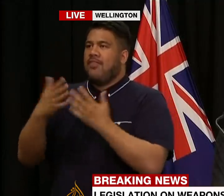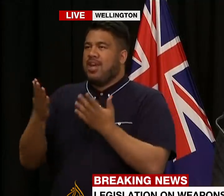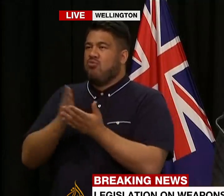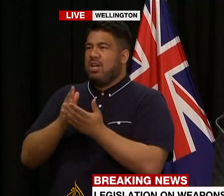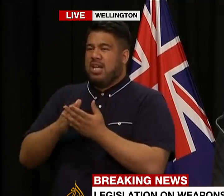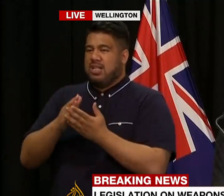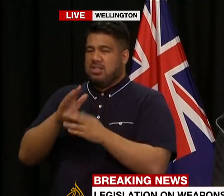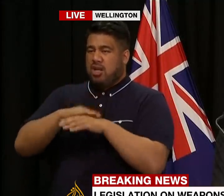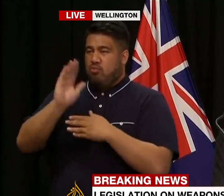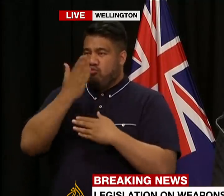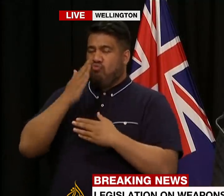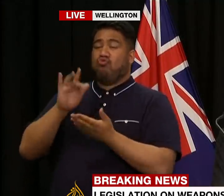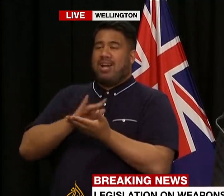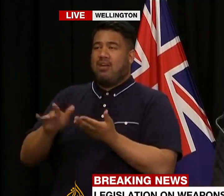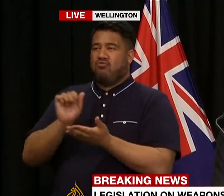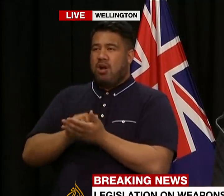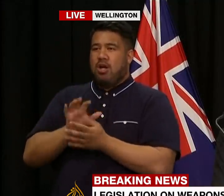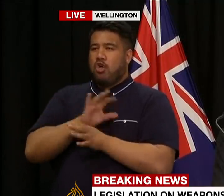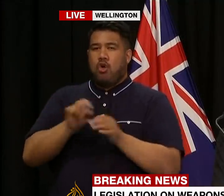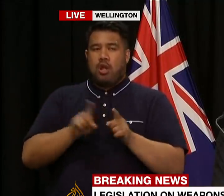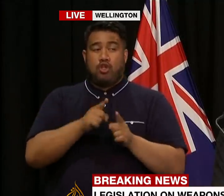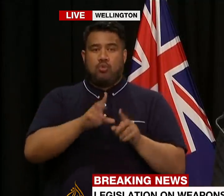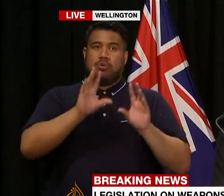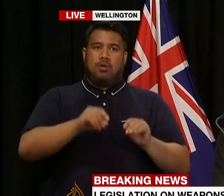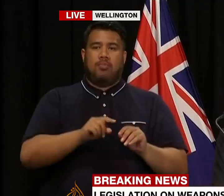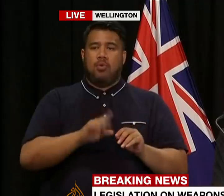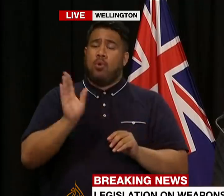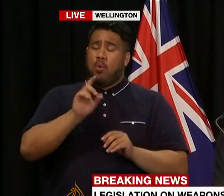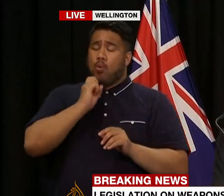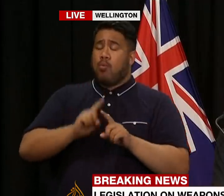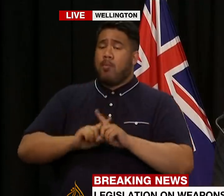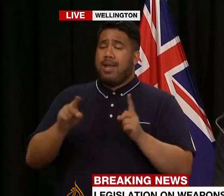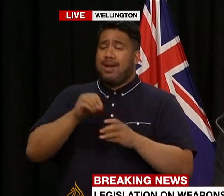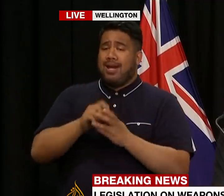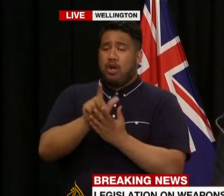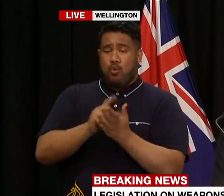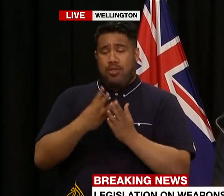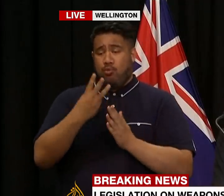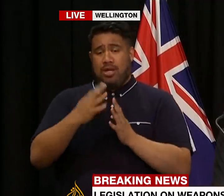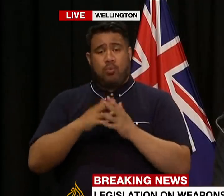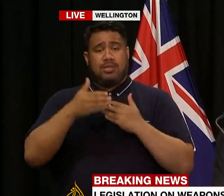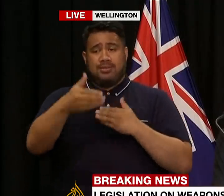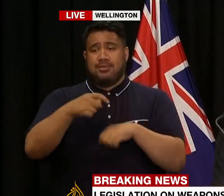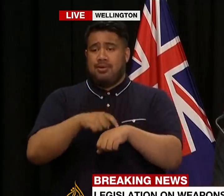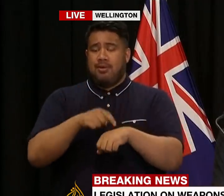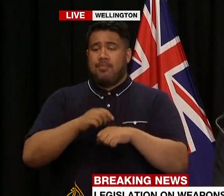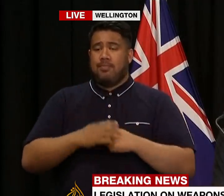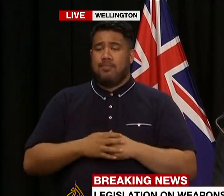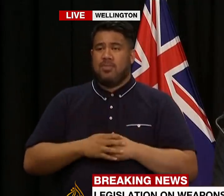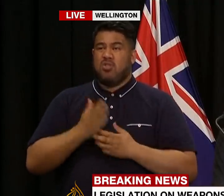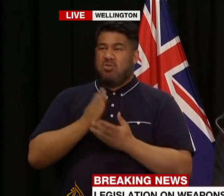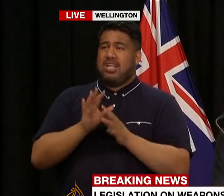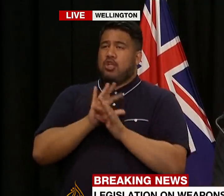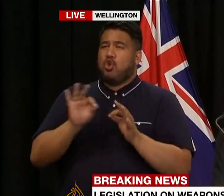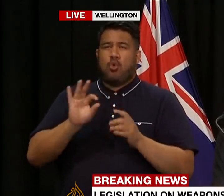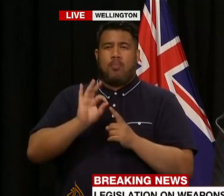change. Yeah, again, obviously it's an application process, and we will be banning these in law in 3 weeks' time. So there is essentially no point